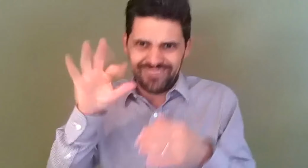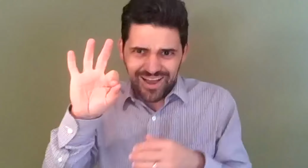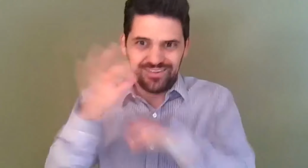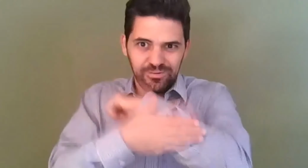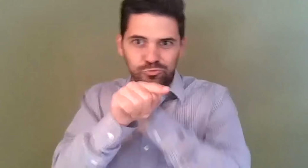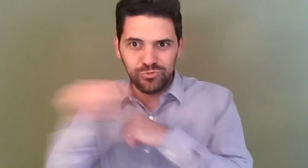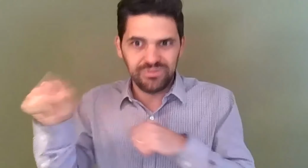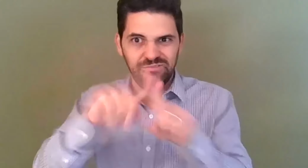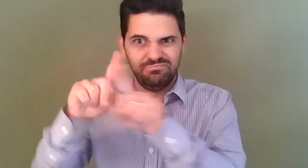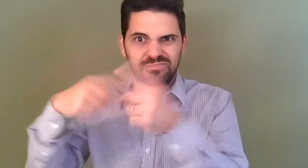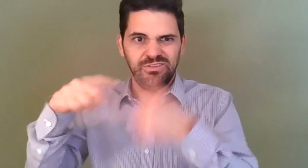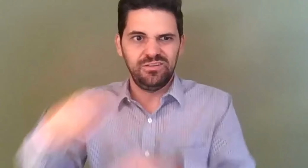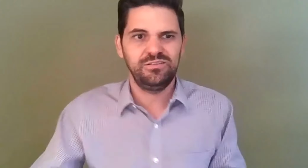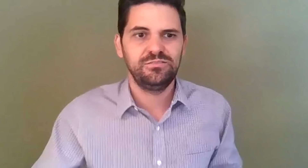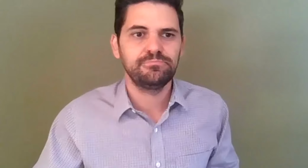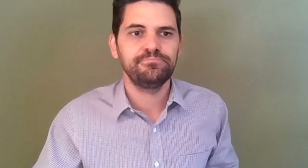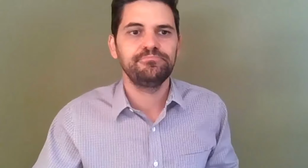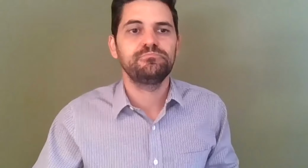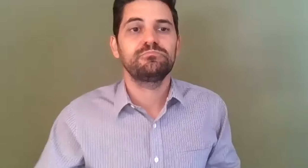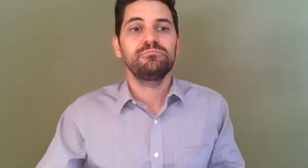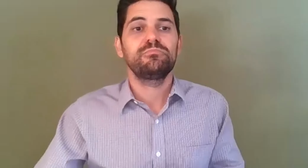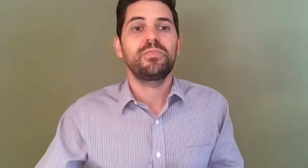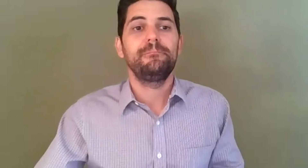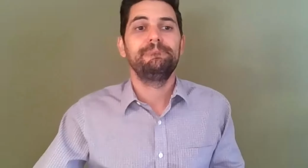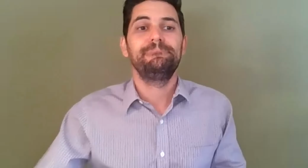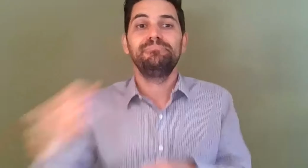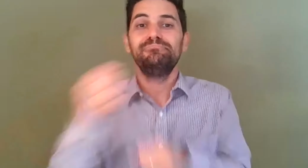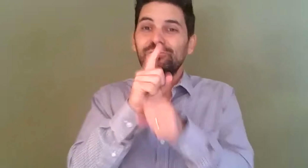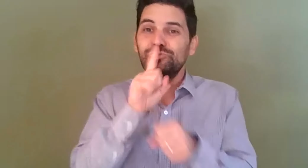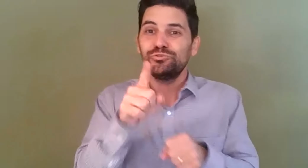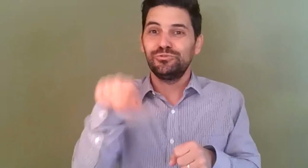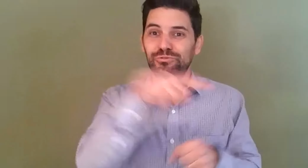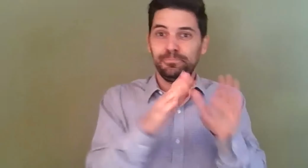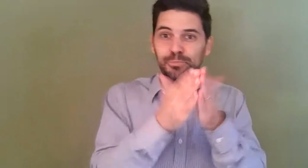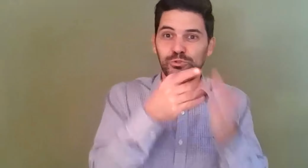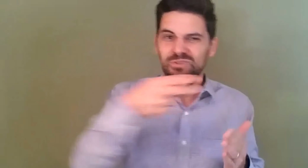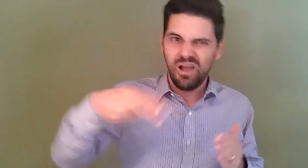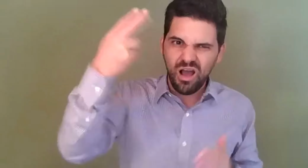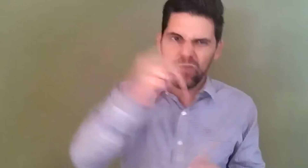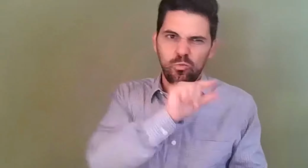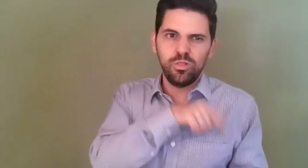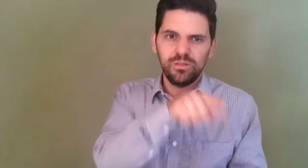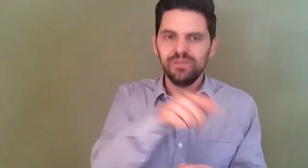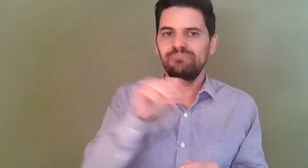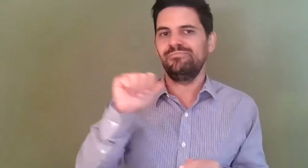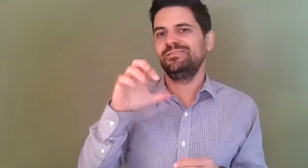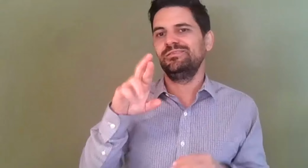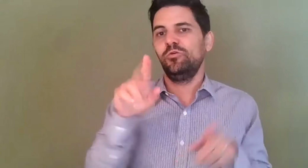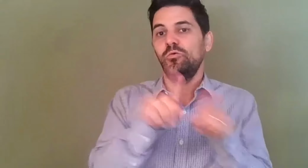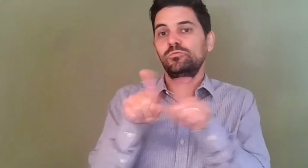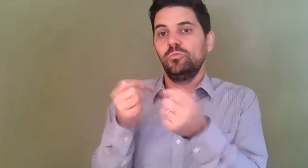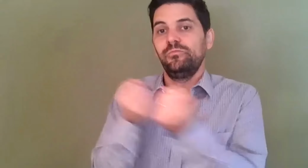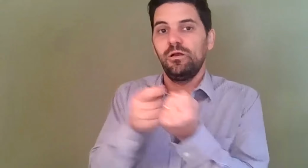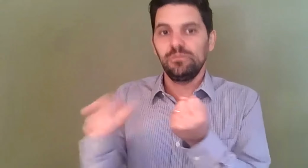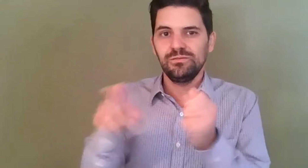Samoa, and the PNG. So there were different 9, Nepal among them, and there were different 9 sign language books. And there